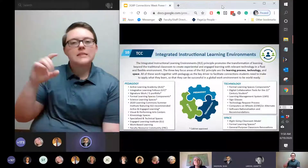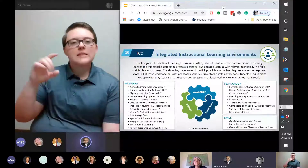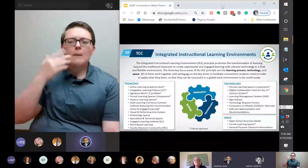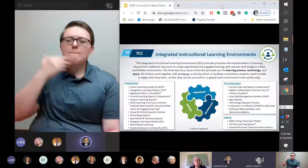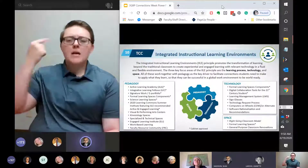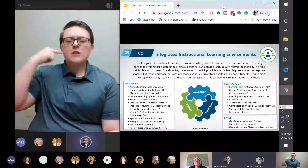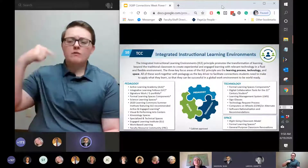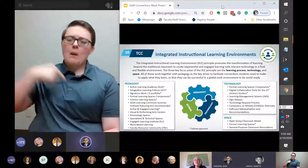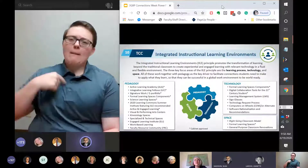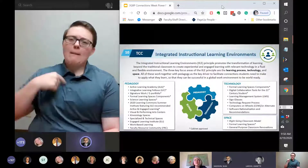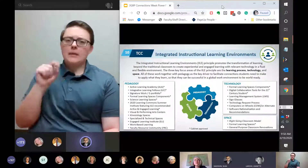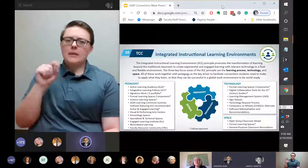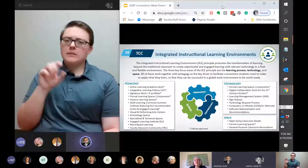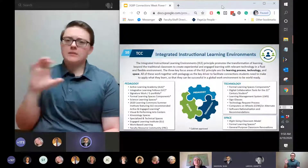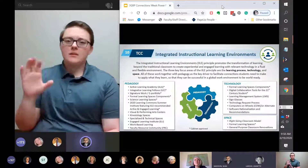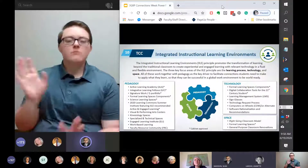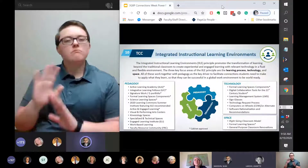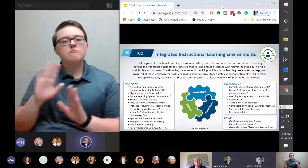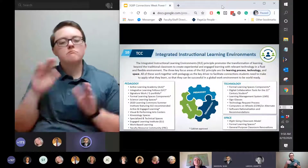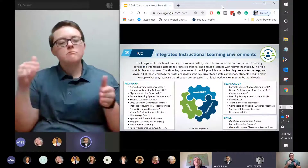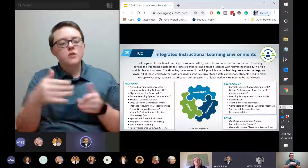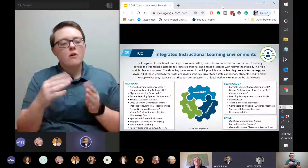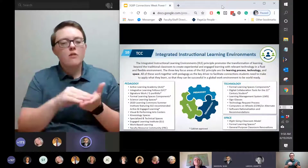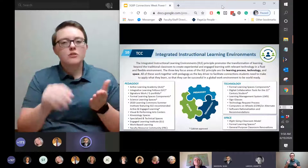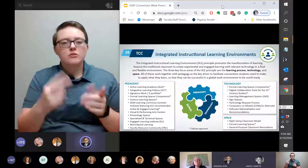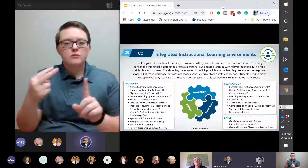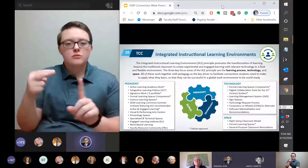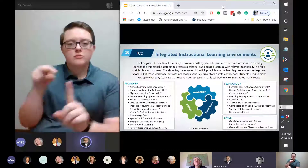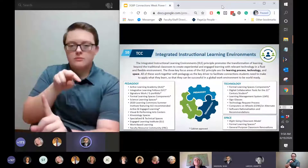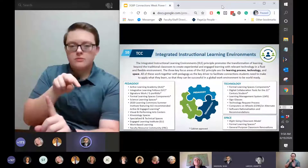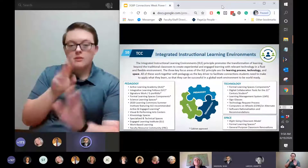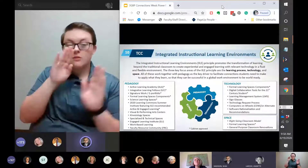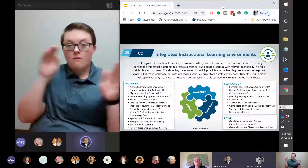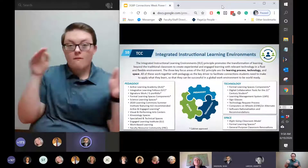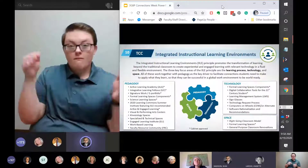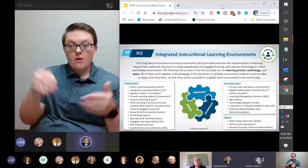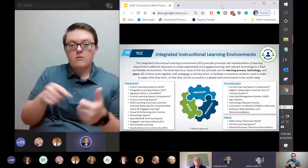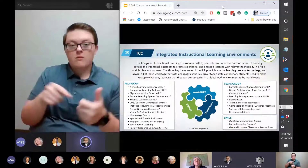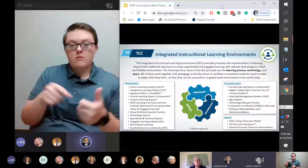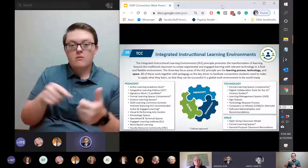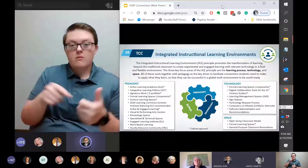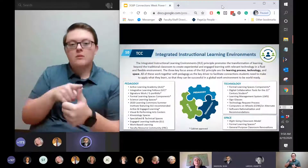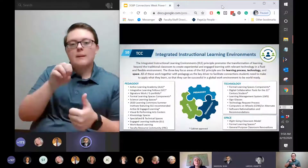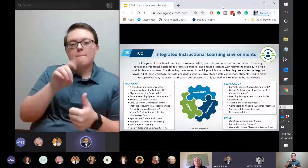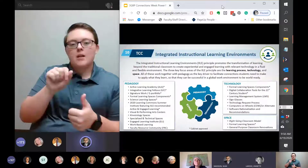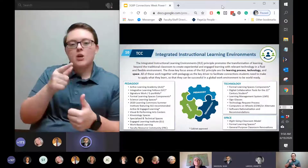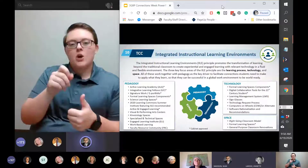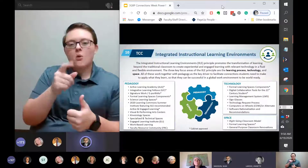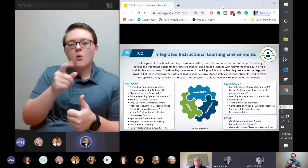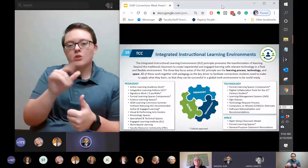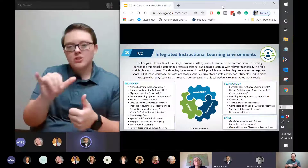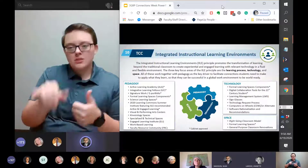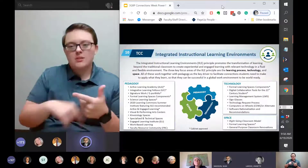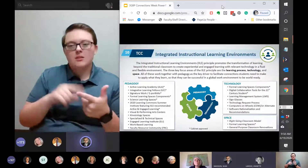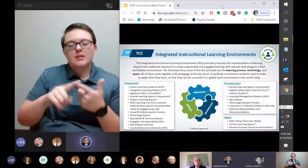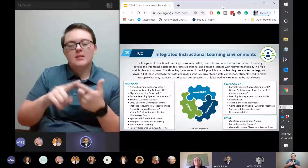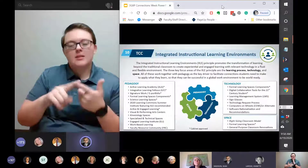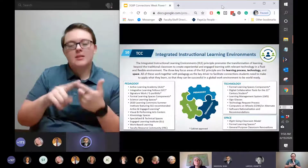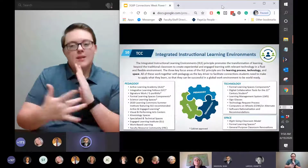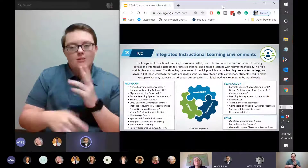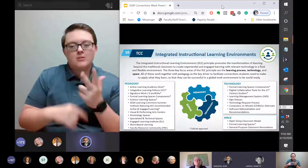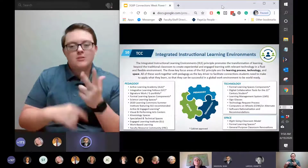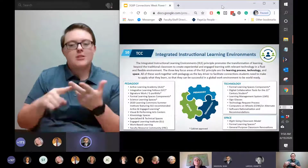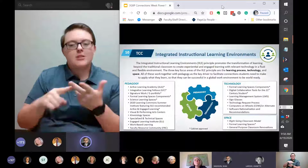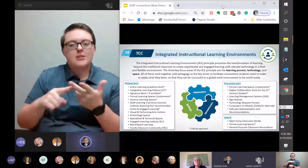The key interrelated components of ILI are pedagogy, technology, and space work teams, each supported by